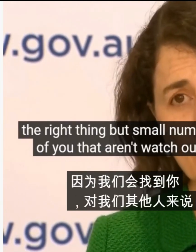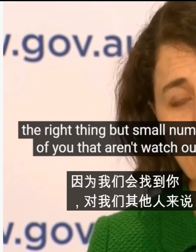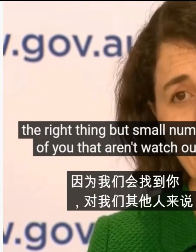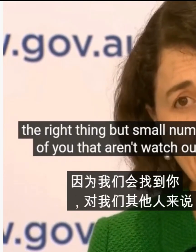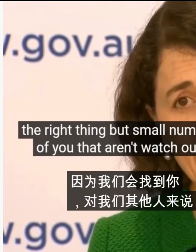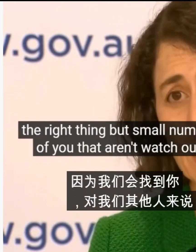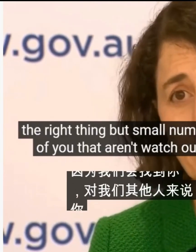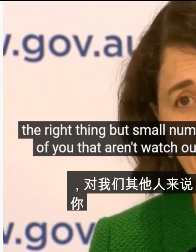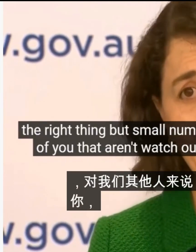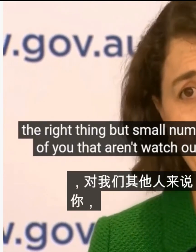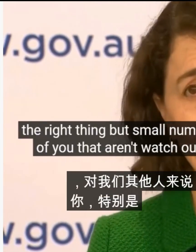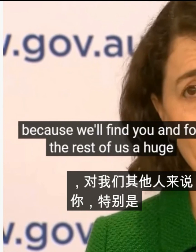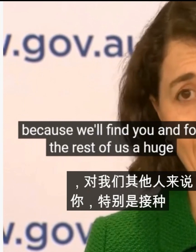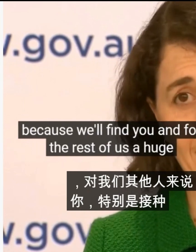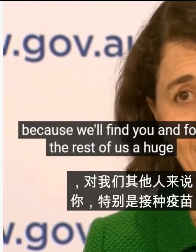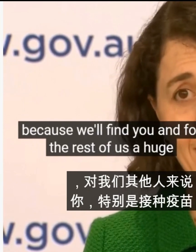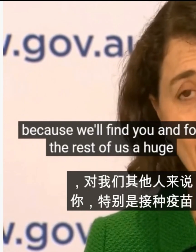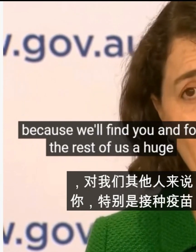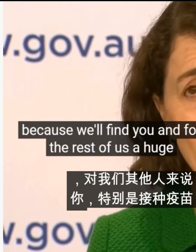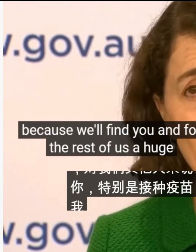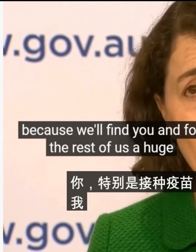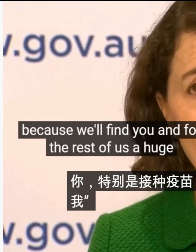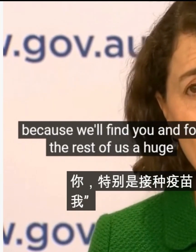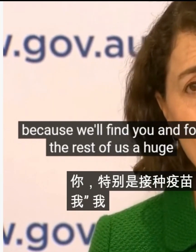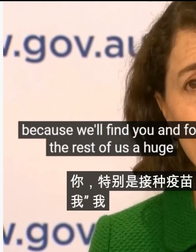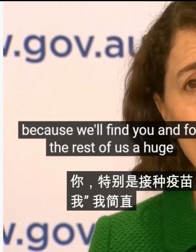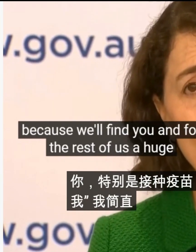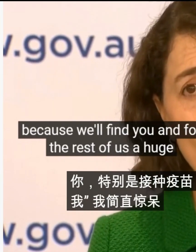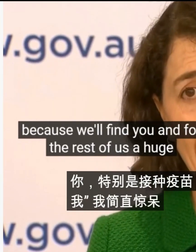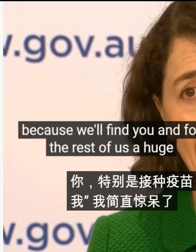us, a huge, huge thank you, especially for getting vaccinated. I'm